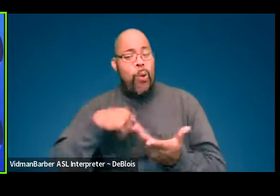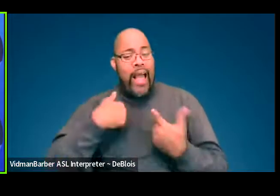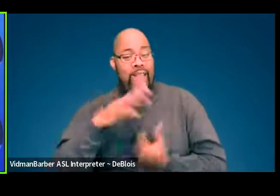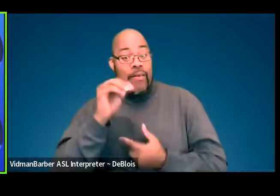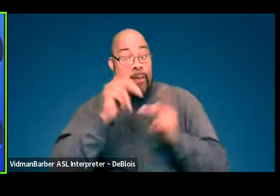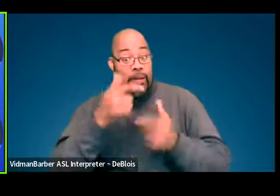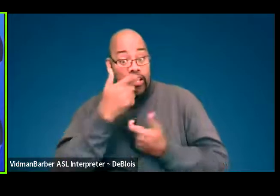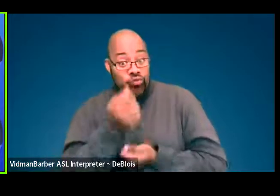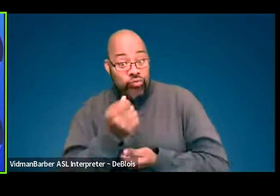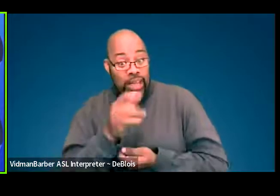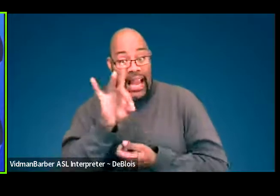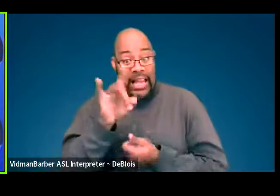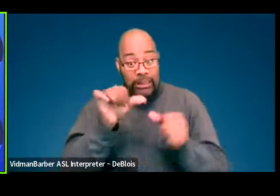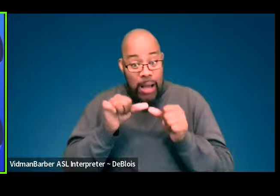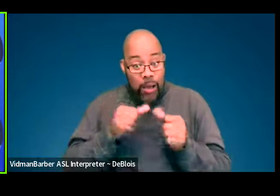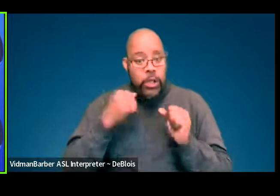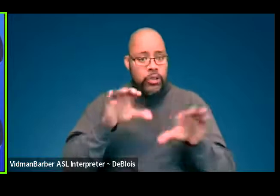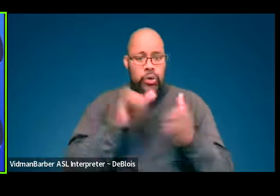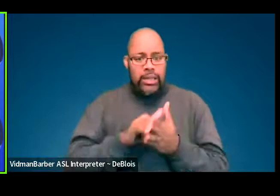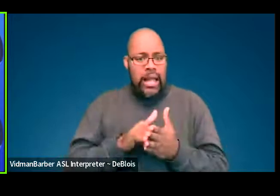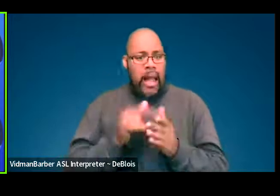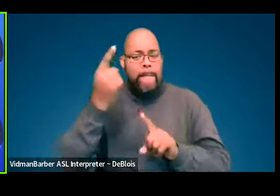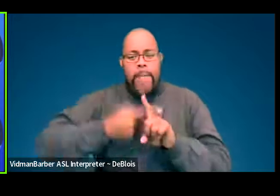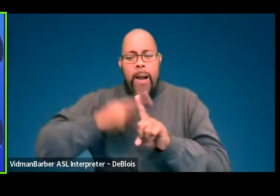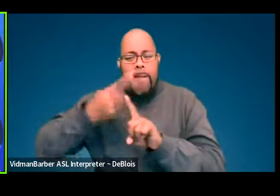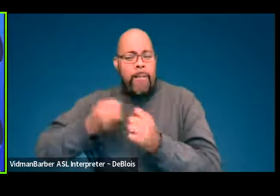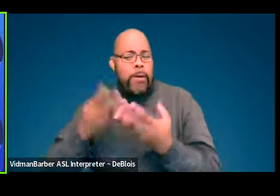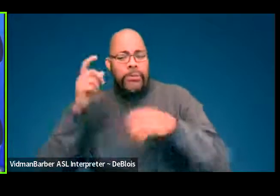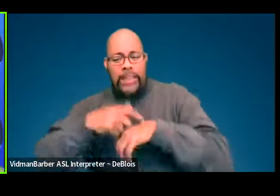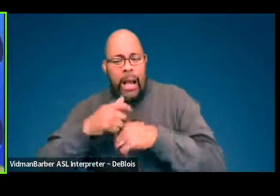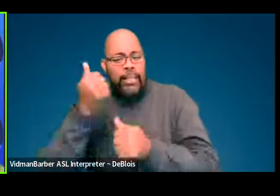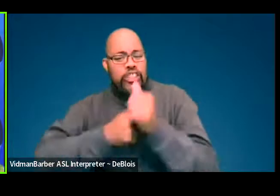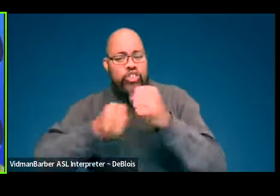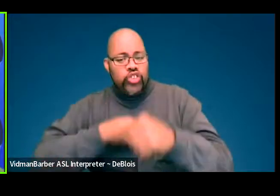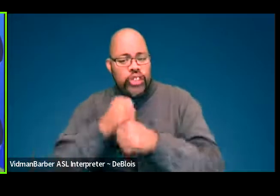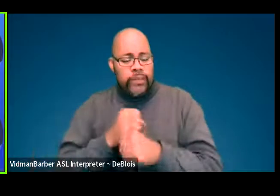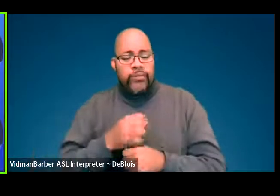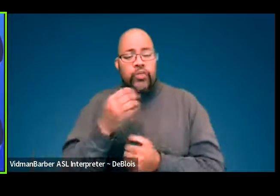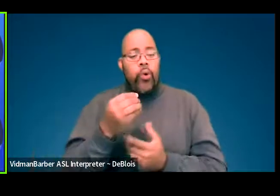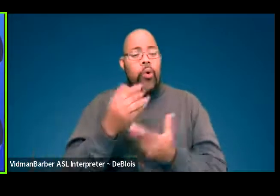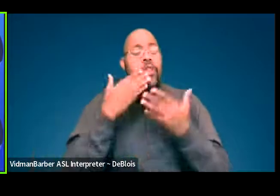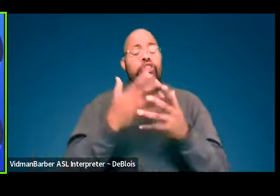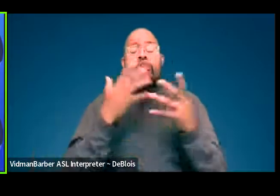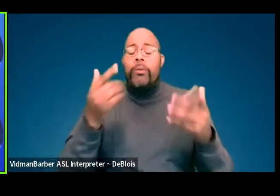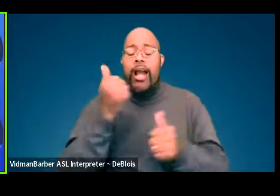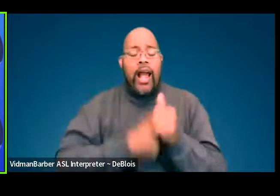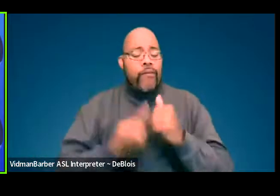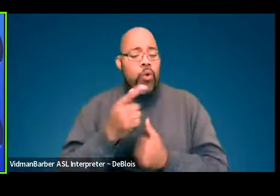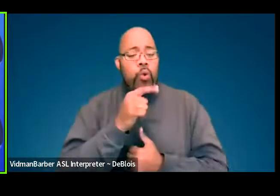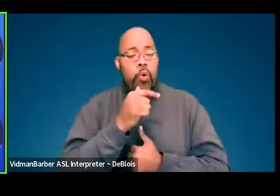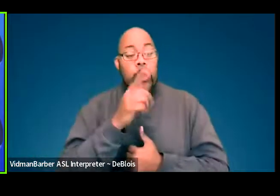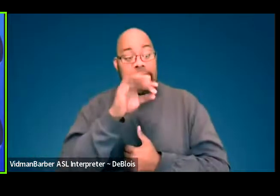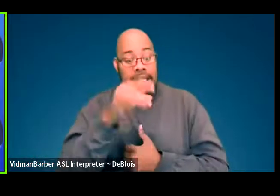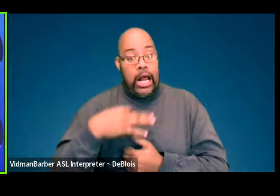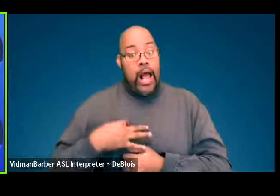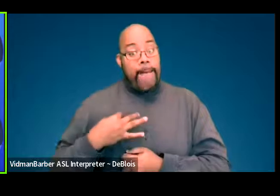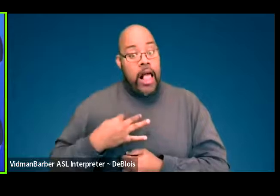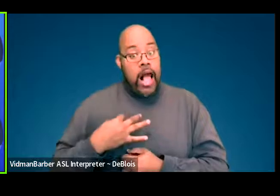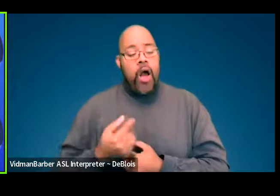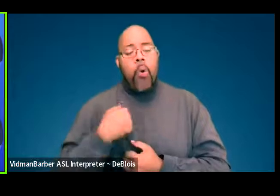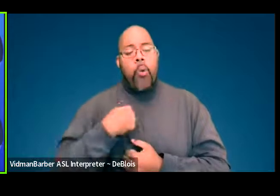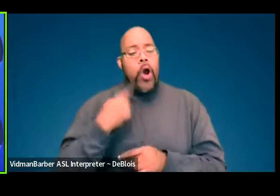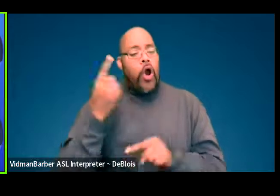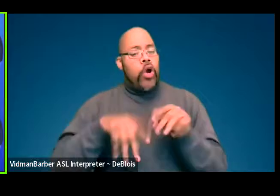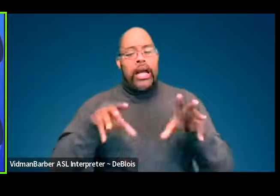people interested in 8 spots, like, we could do this multiple times per year. So thanks so much to everybody who did apply. We